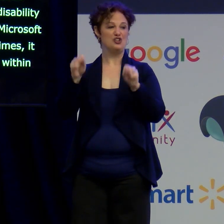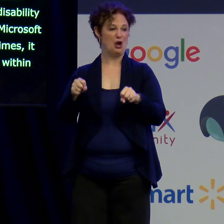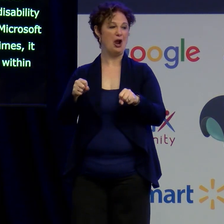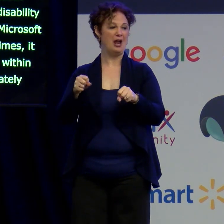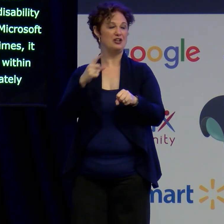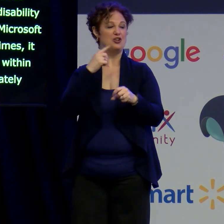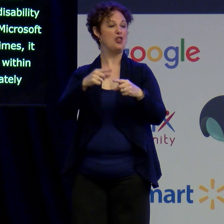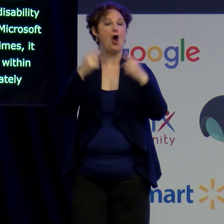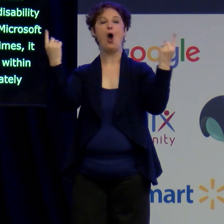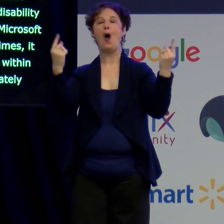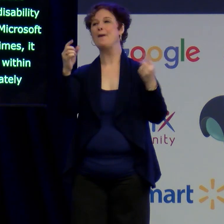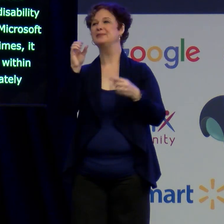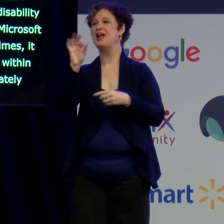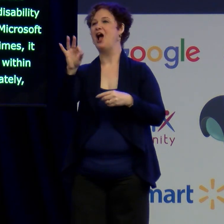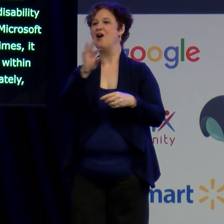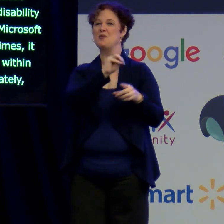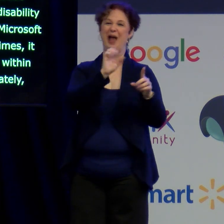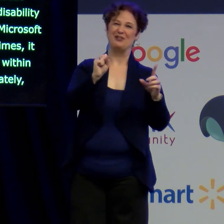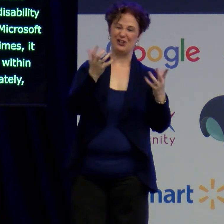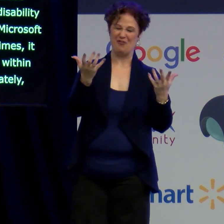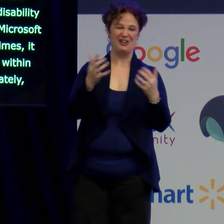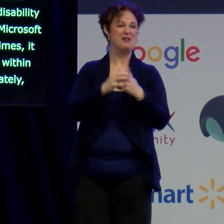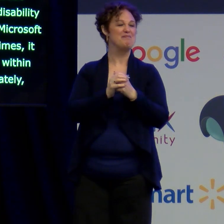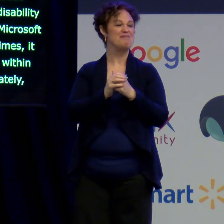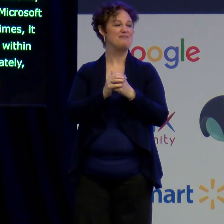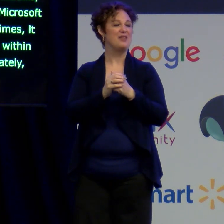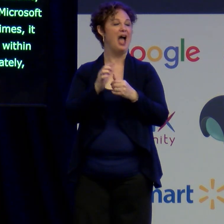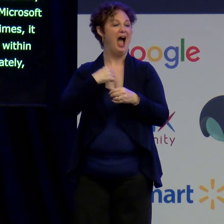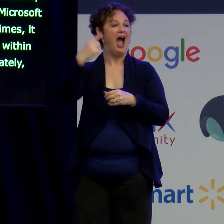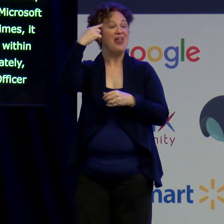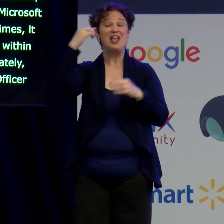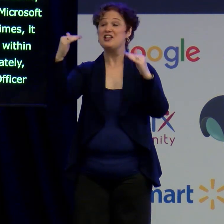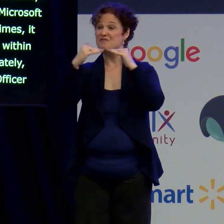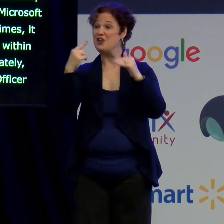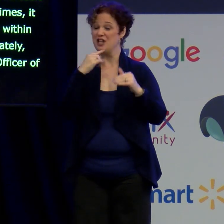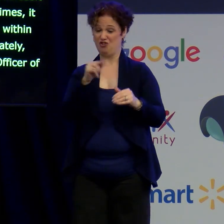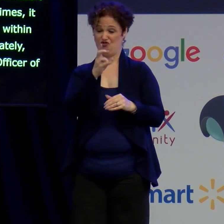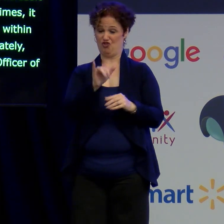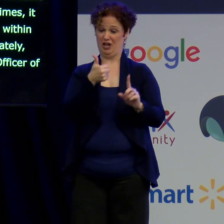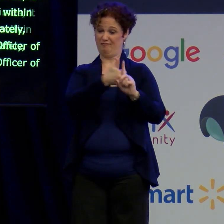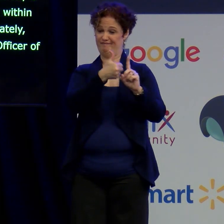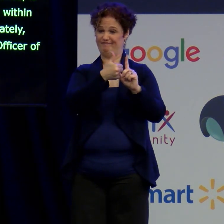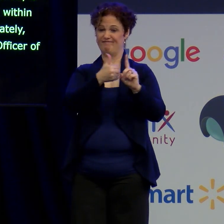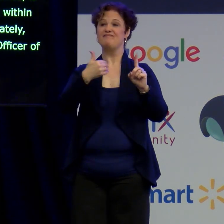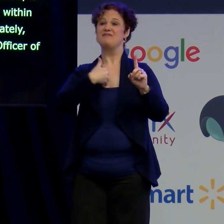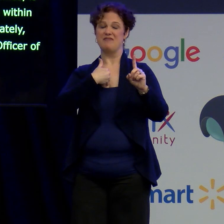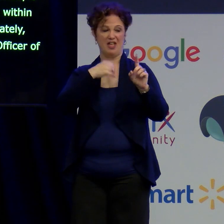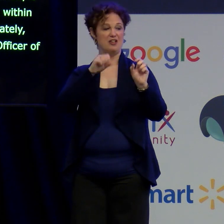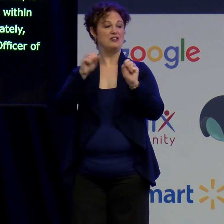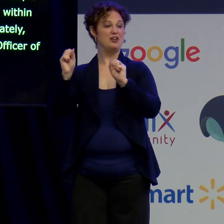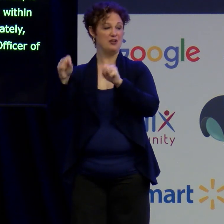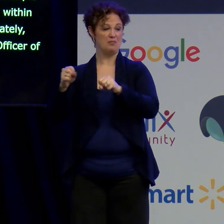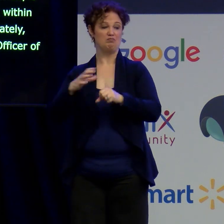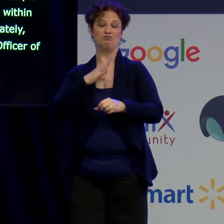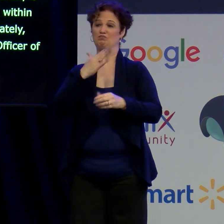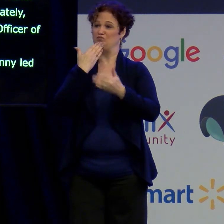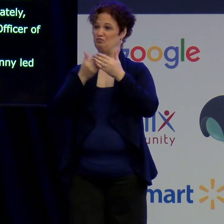Executive Officer of Microsoft. I think it's fair to say that Jenny has led a very comprehensive approach